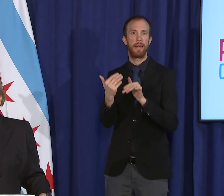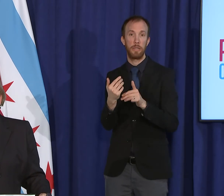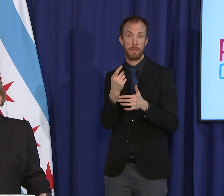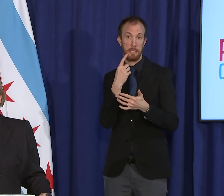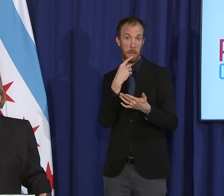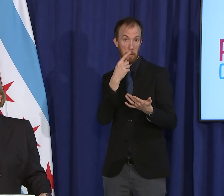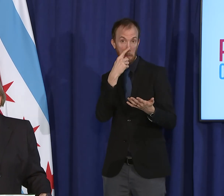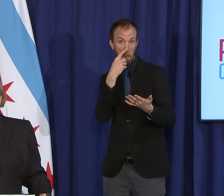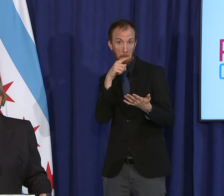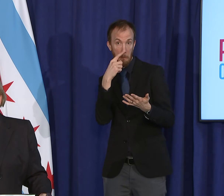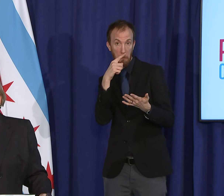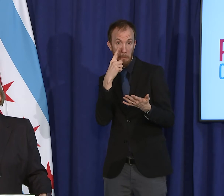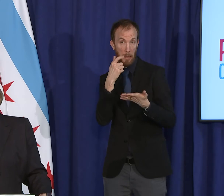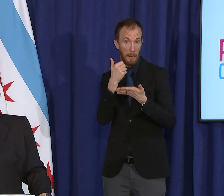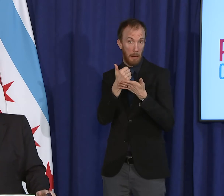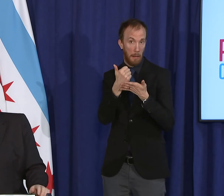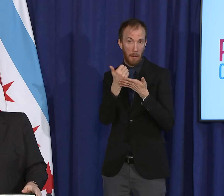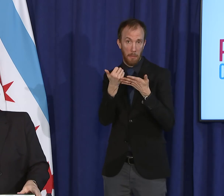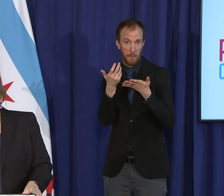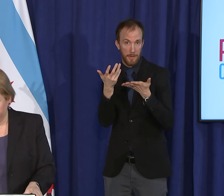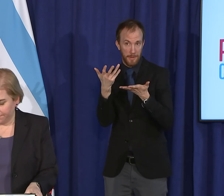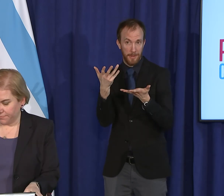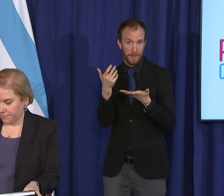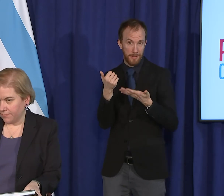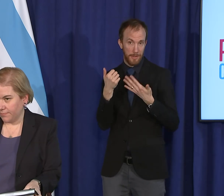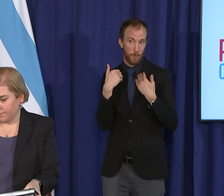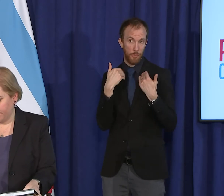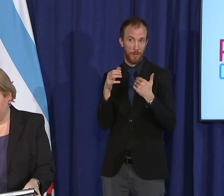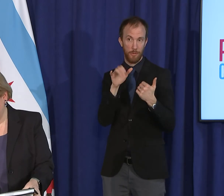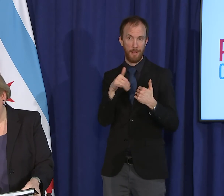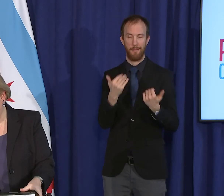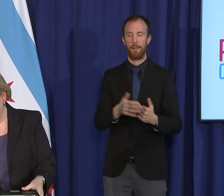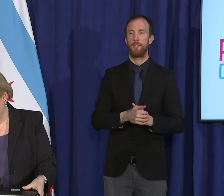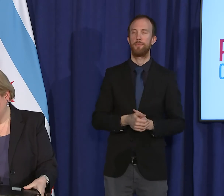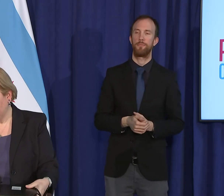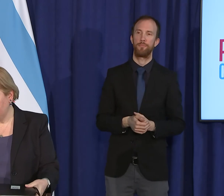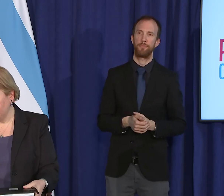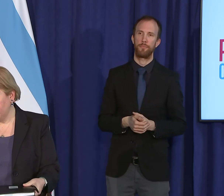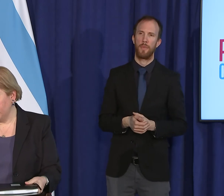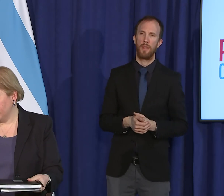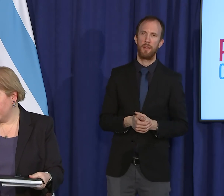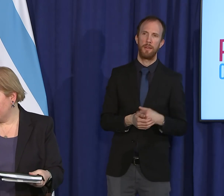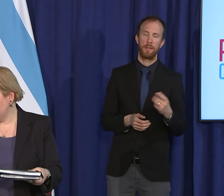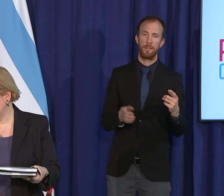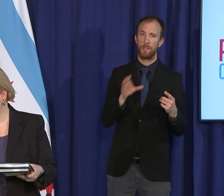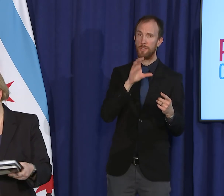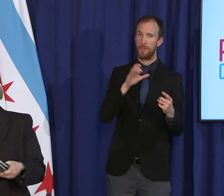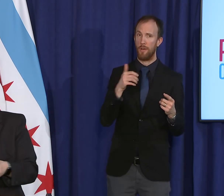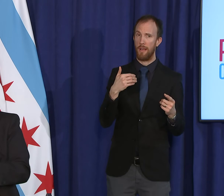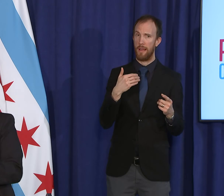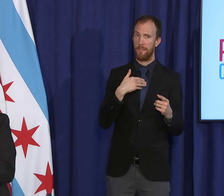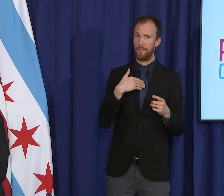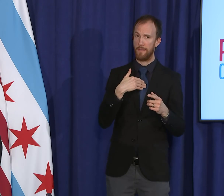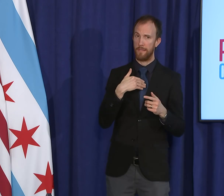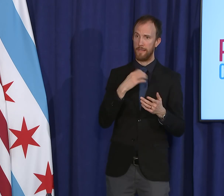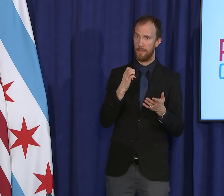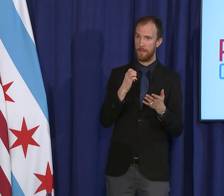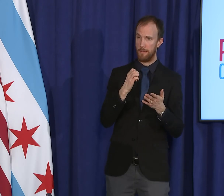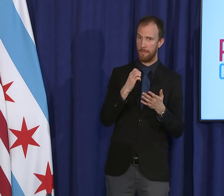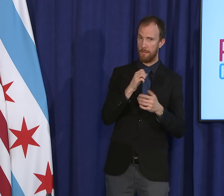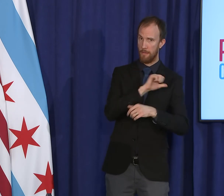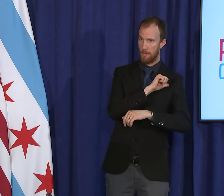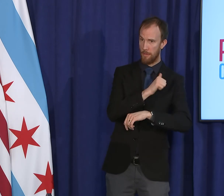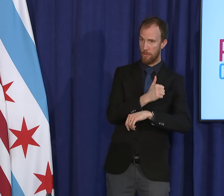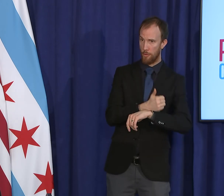make that appointment starting on Thursday? That'd be great. Health News Illinois is asking, does Chicago have the authority to delay second